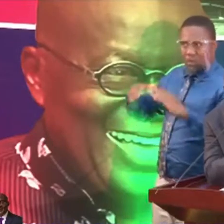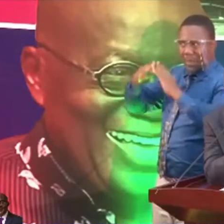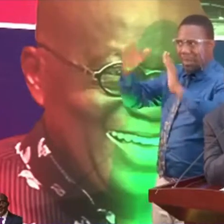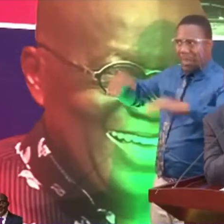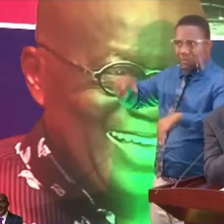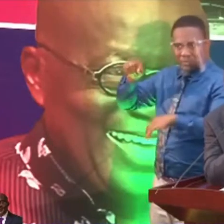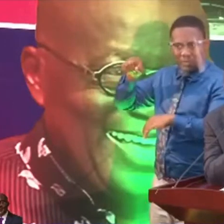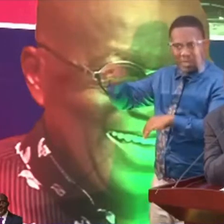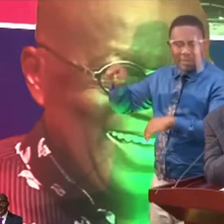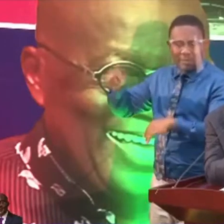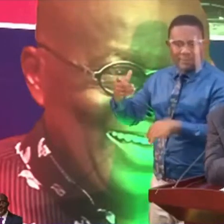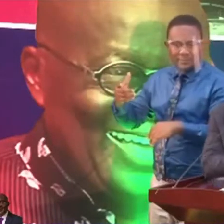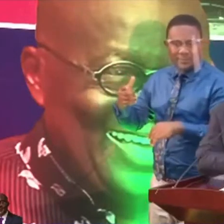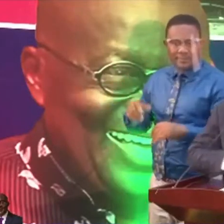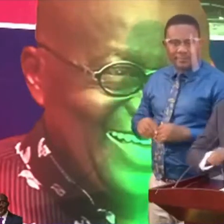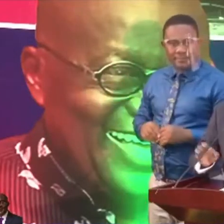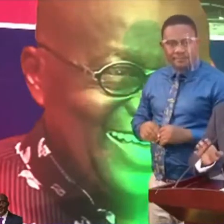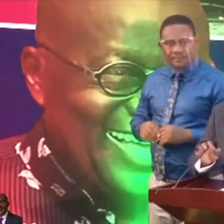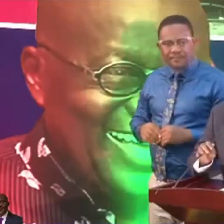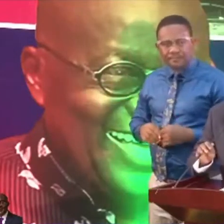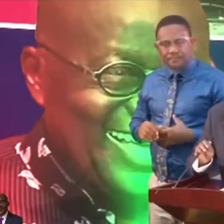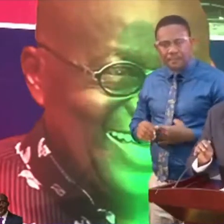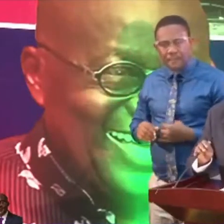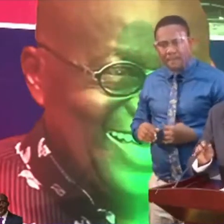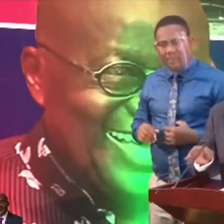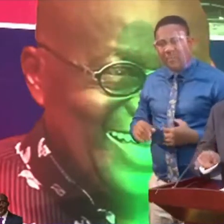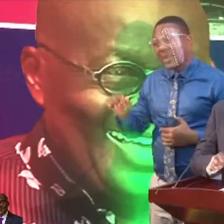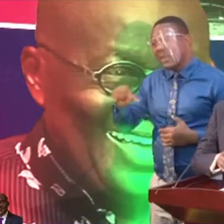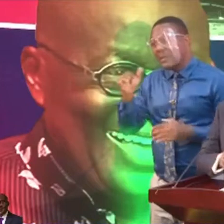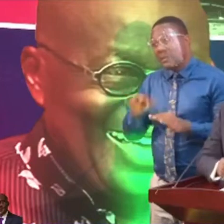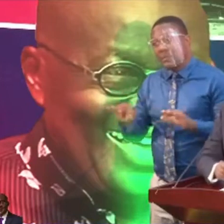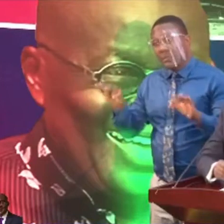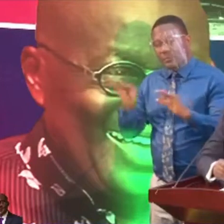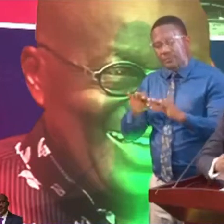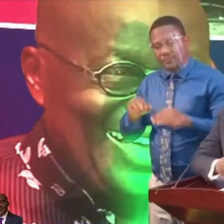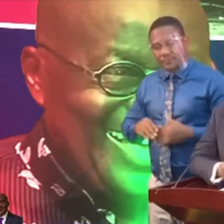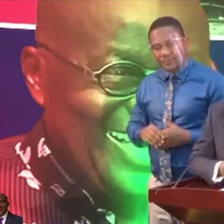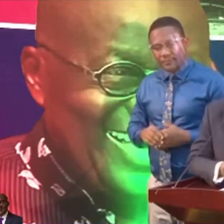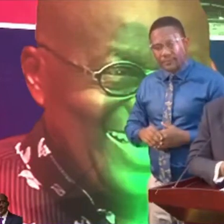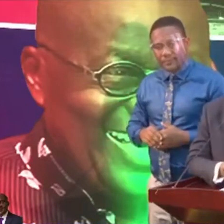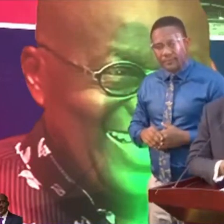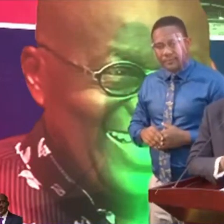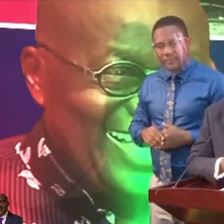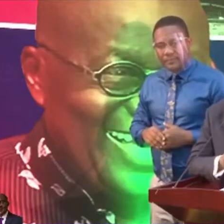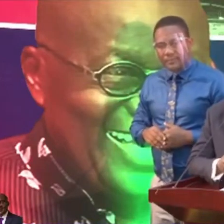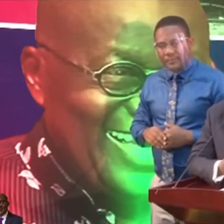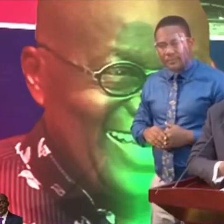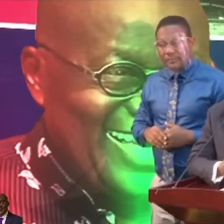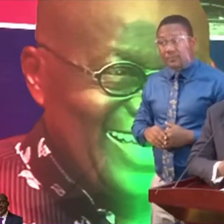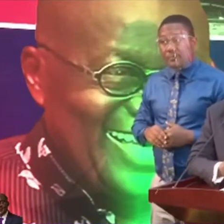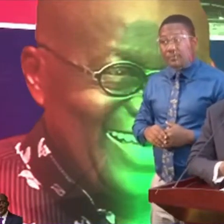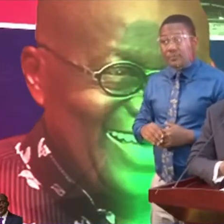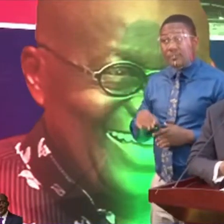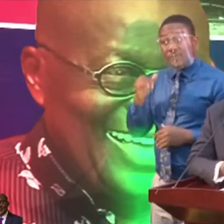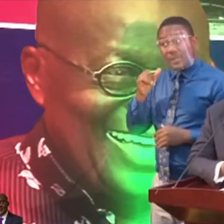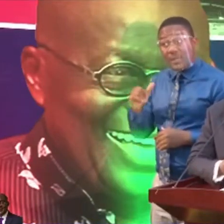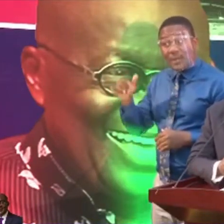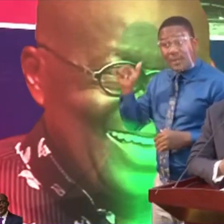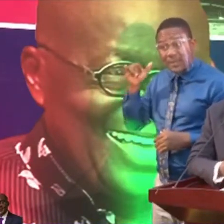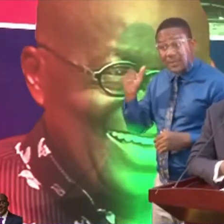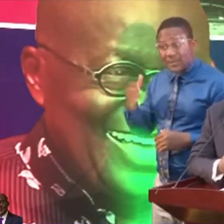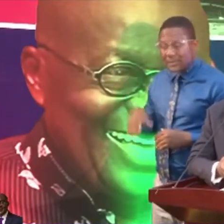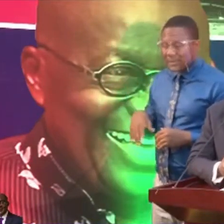sectors, and this is. But what is also important, let me inform you that just yesterday,